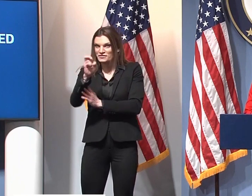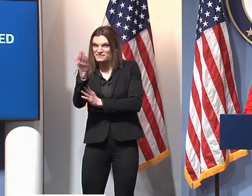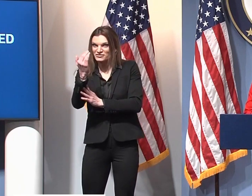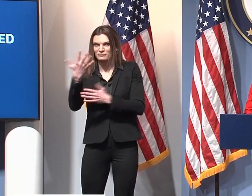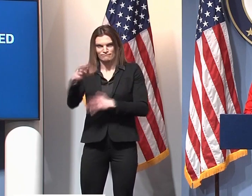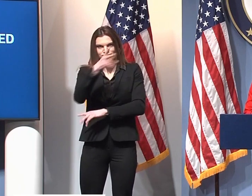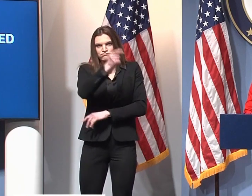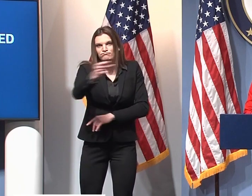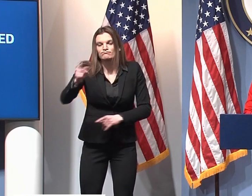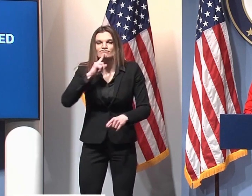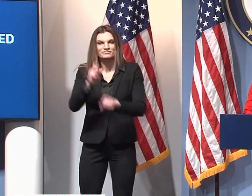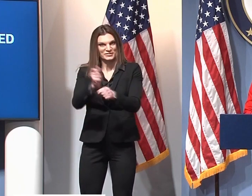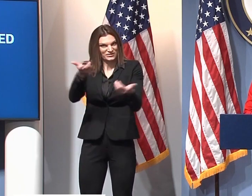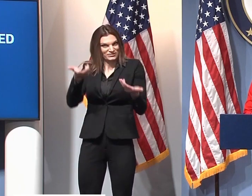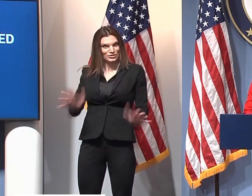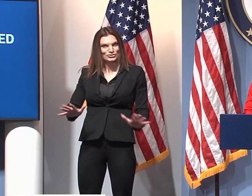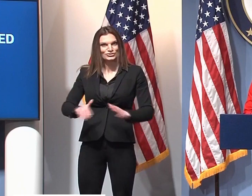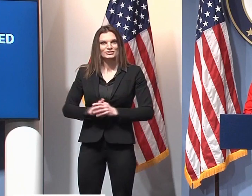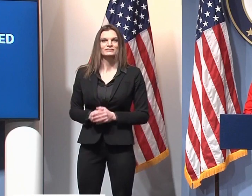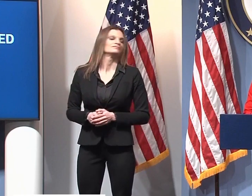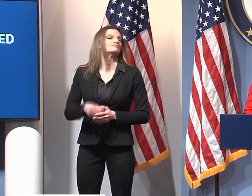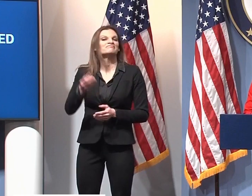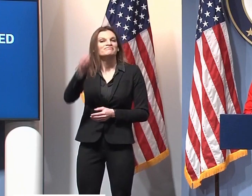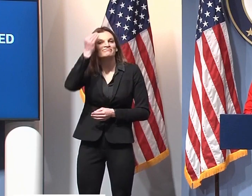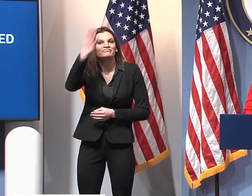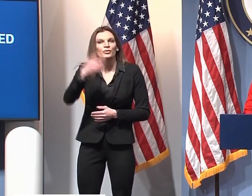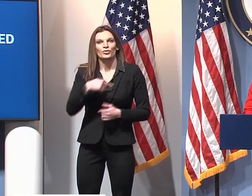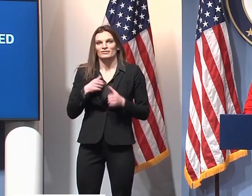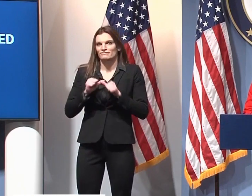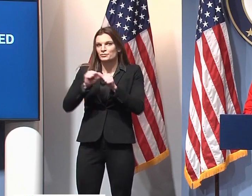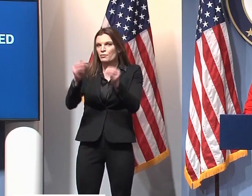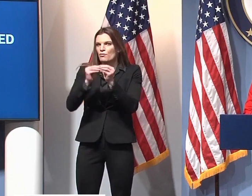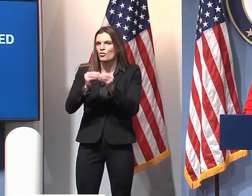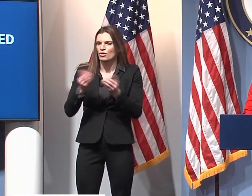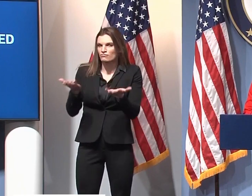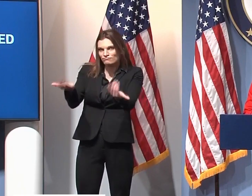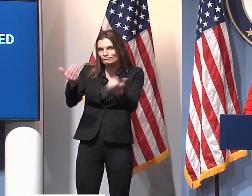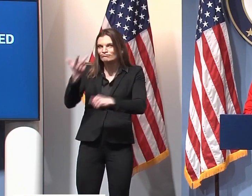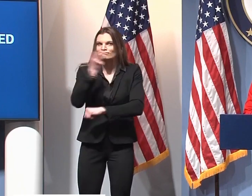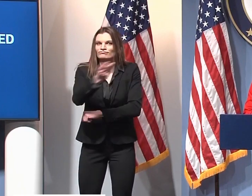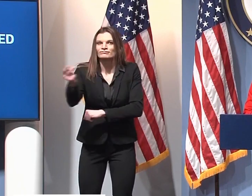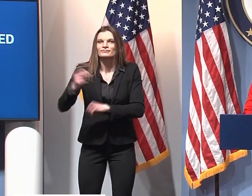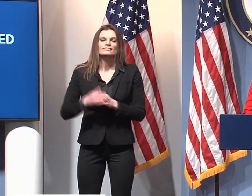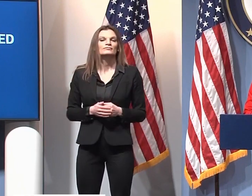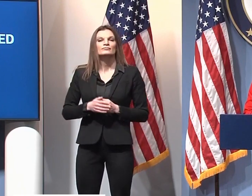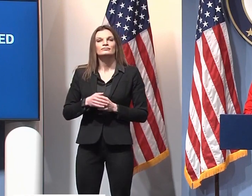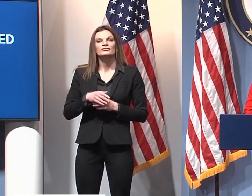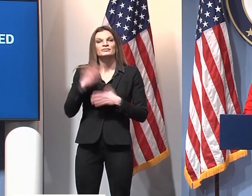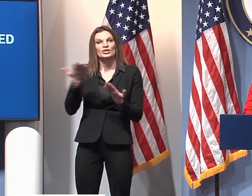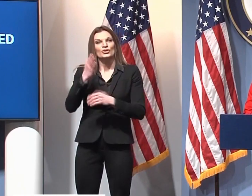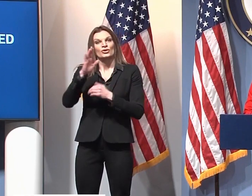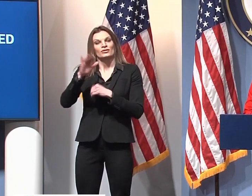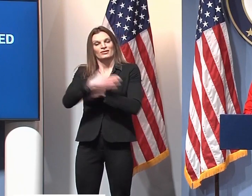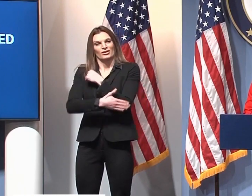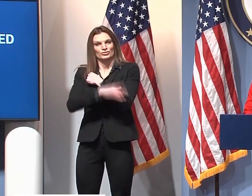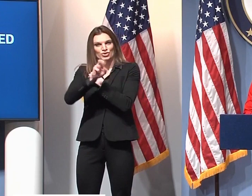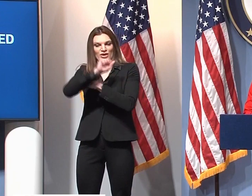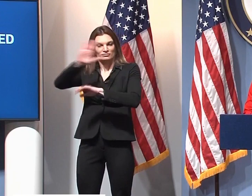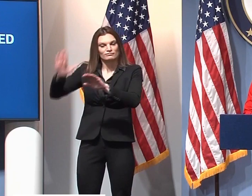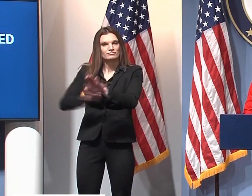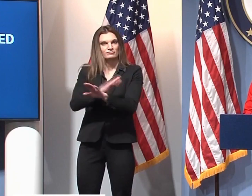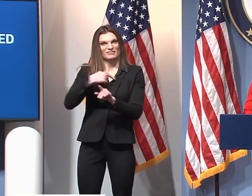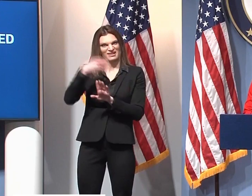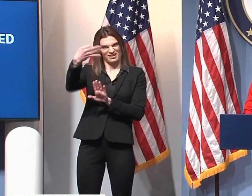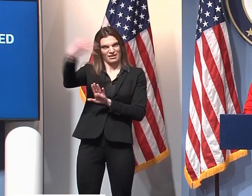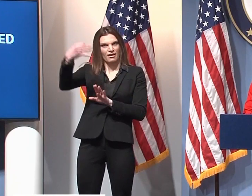1,657,215 vaccines, and that number is growing by the minute. Michigan is ninth nationwide for total vaccines